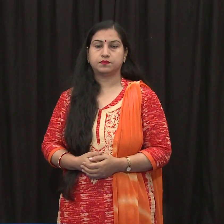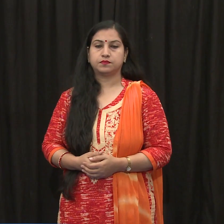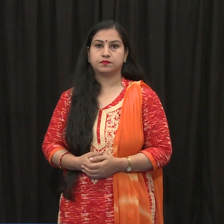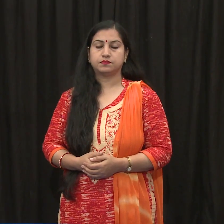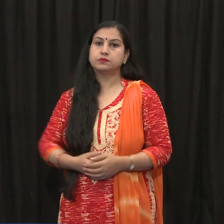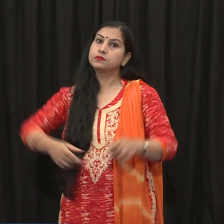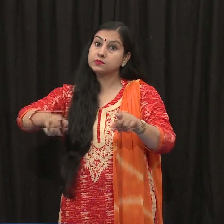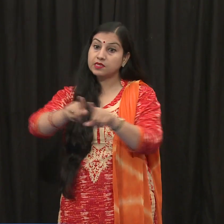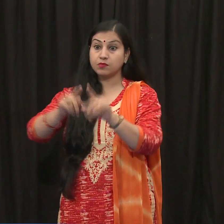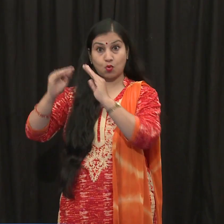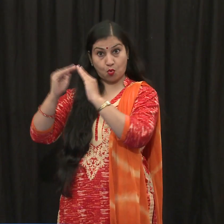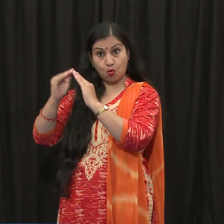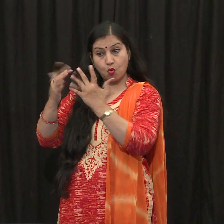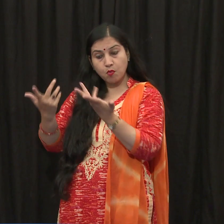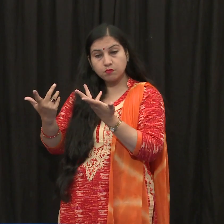Even at home and school,